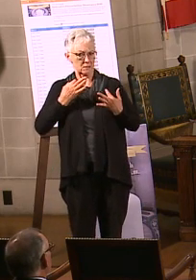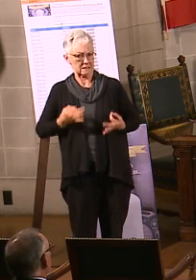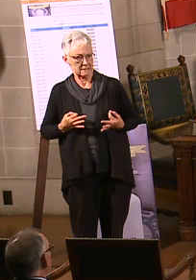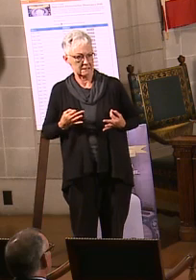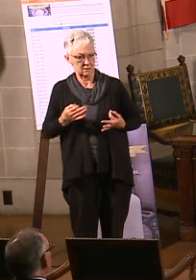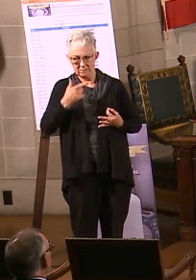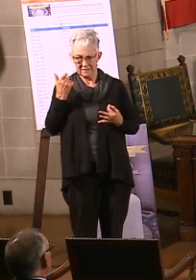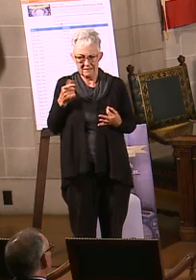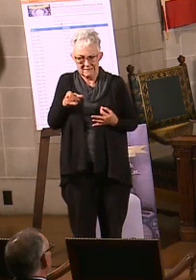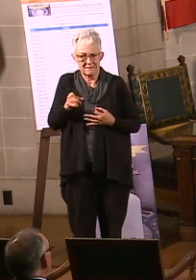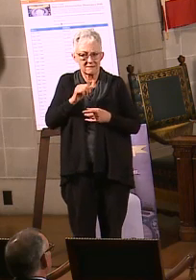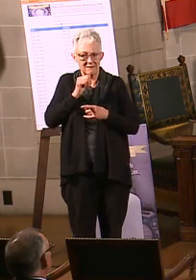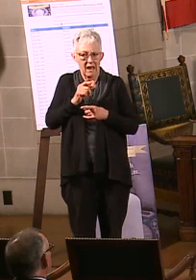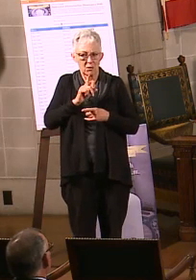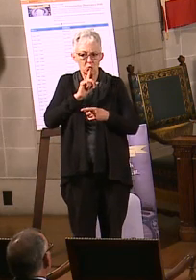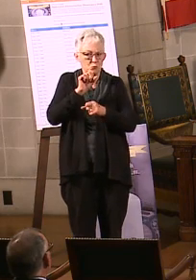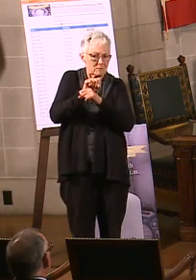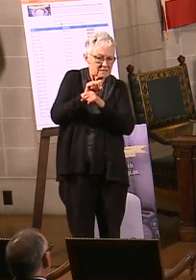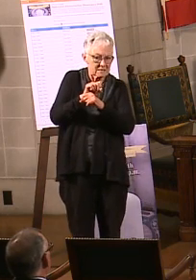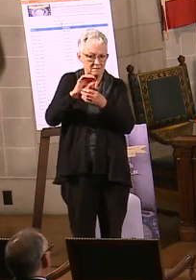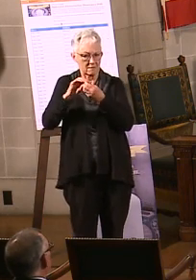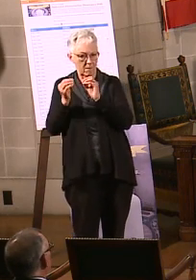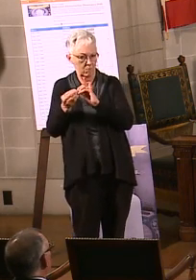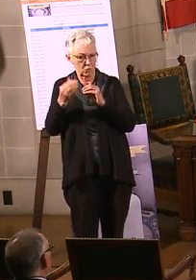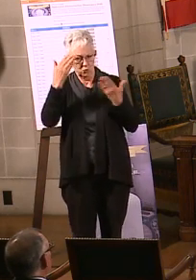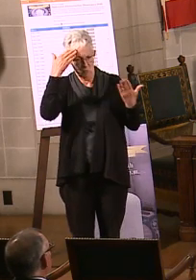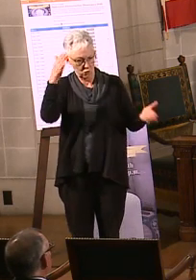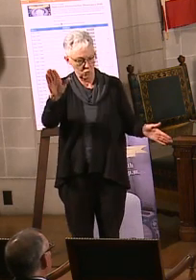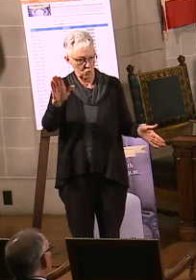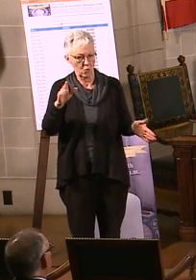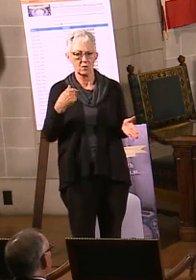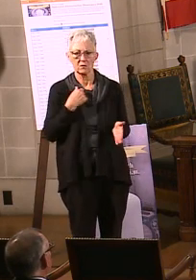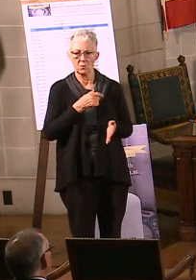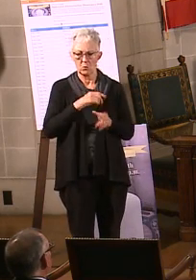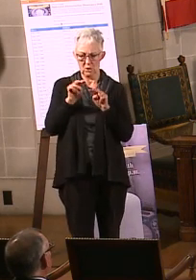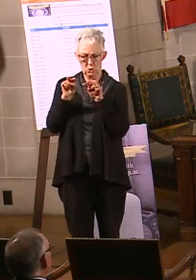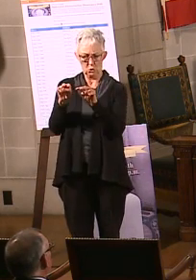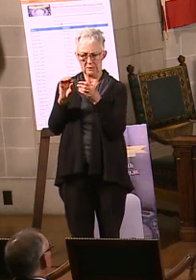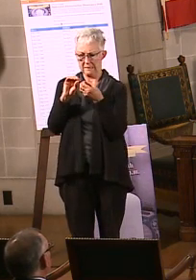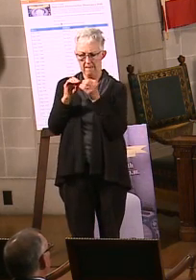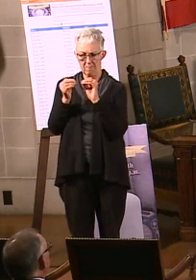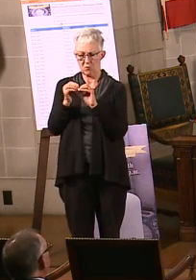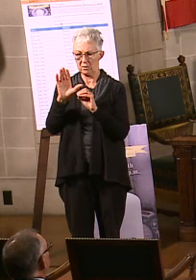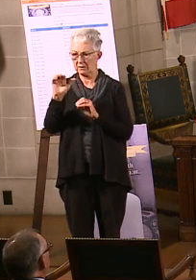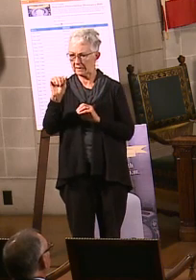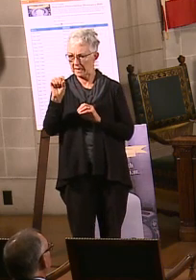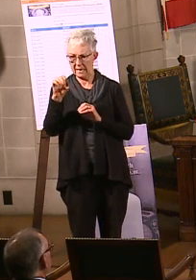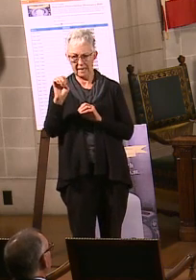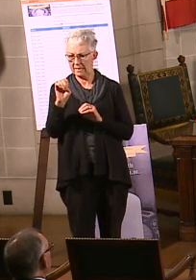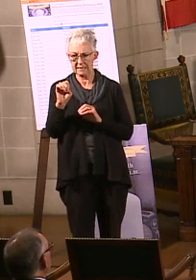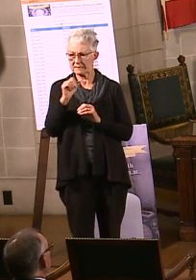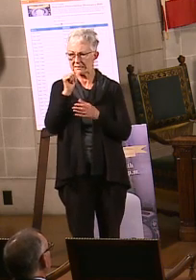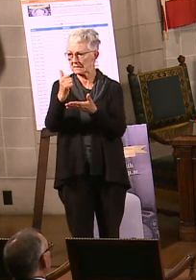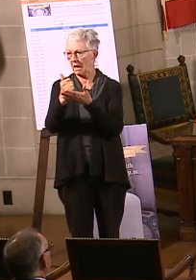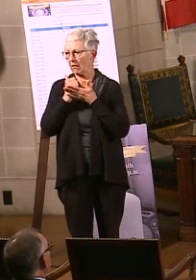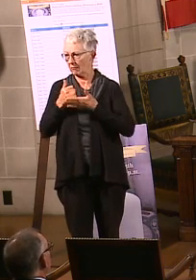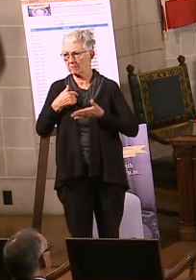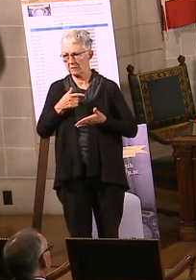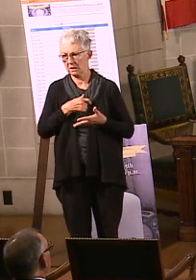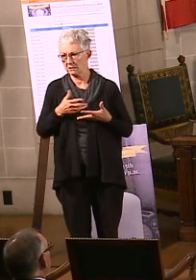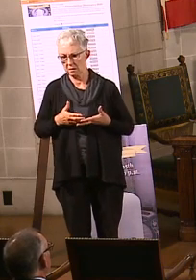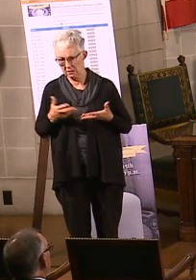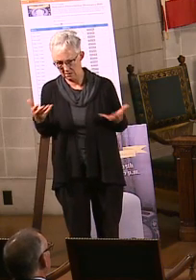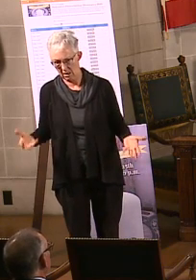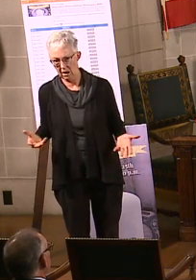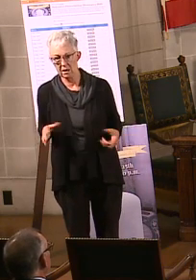really reflecting reality either. So that's why looking at case counts by themselves isn't really a very helpful thing to look at, and especially when our